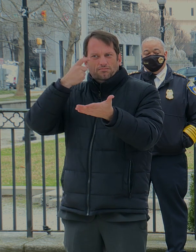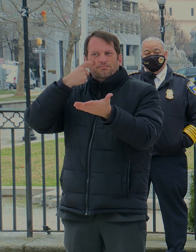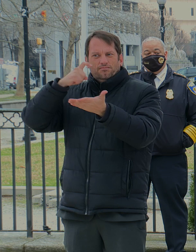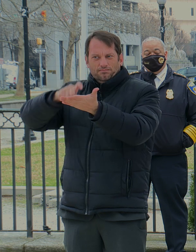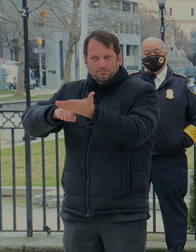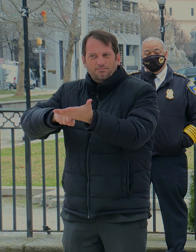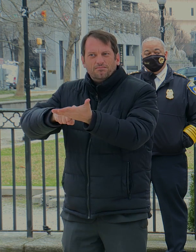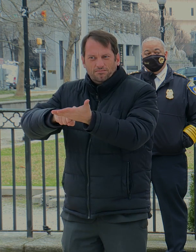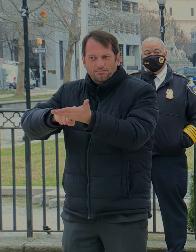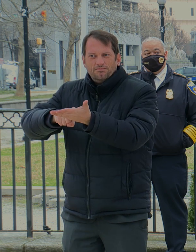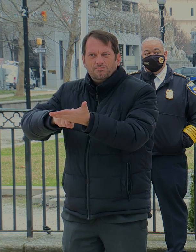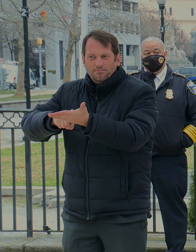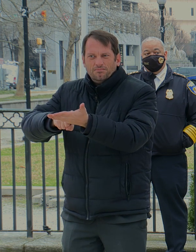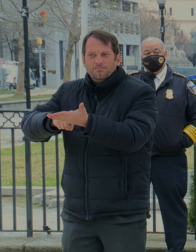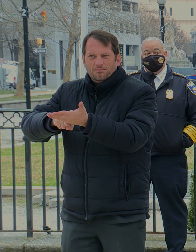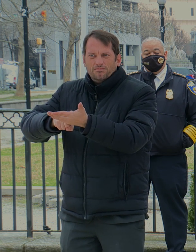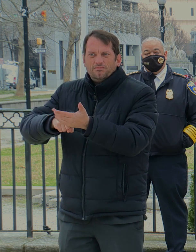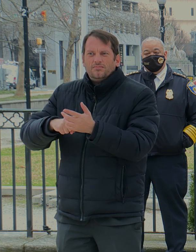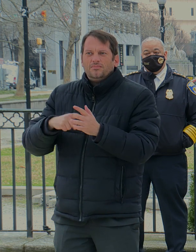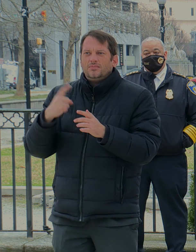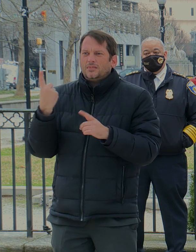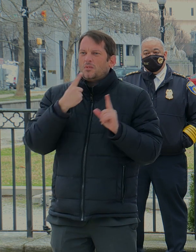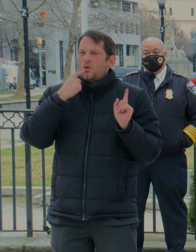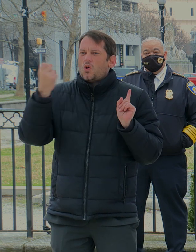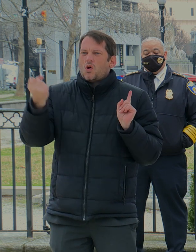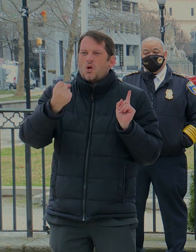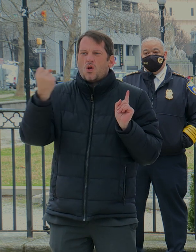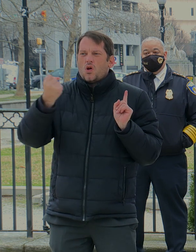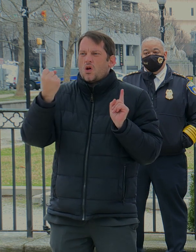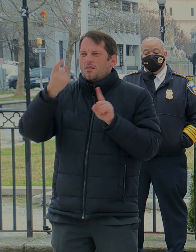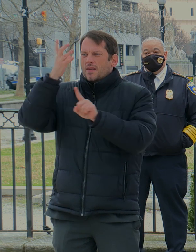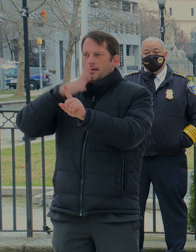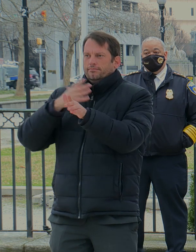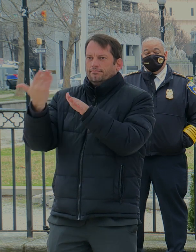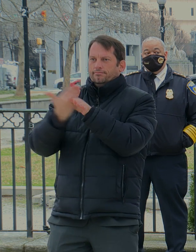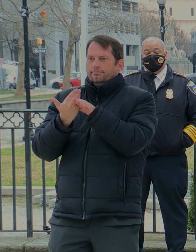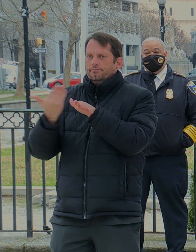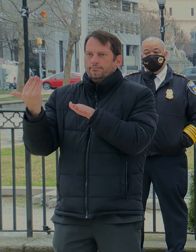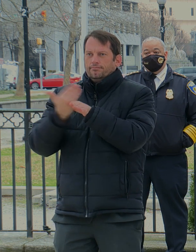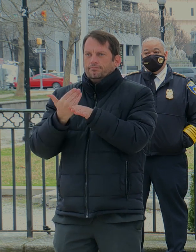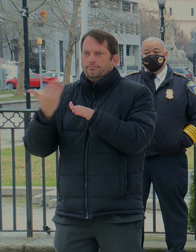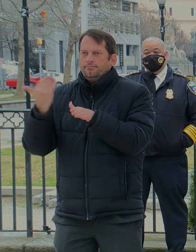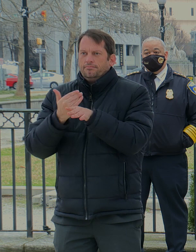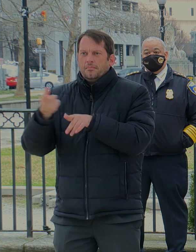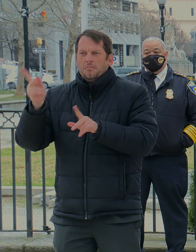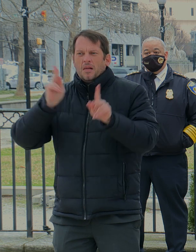will hold on one second. Shorty, come on, man. Look, people dying, Shorty.